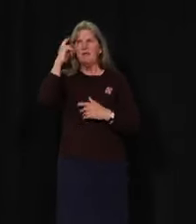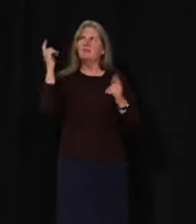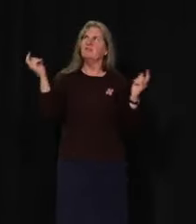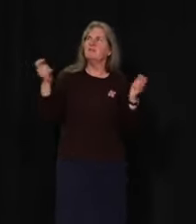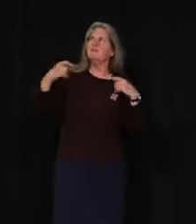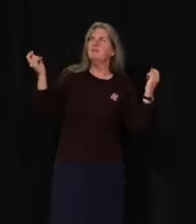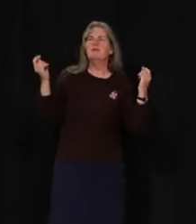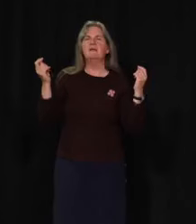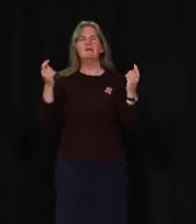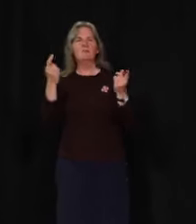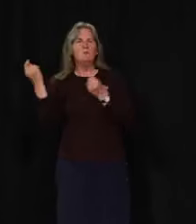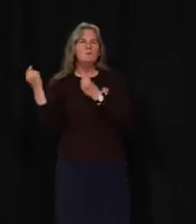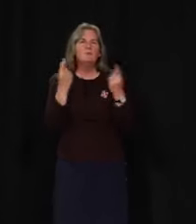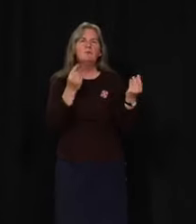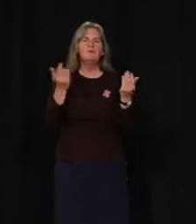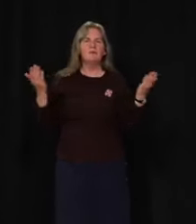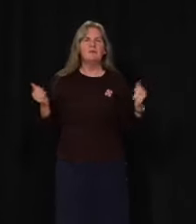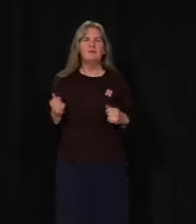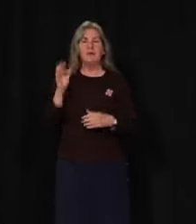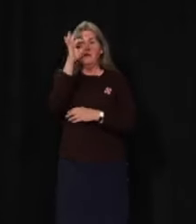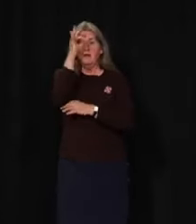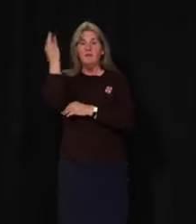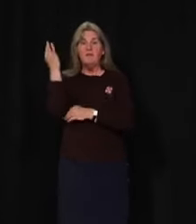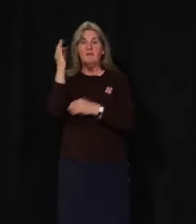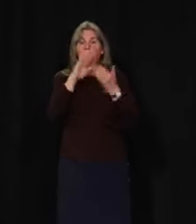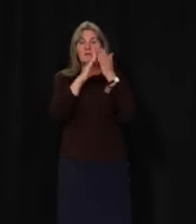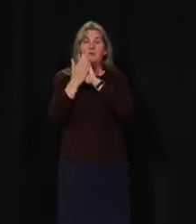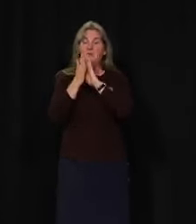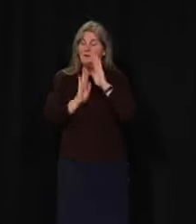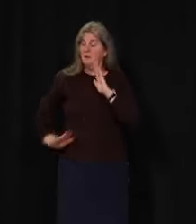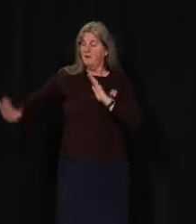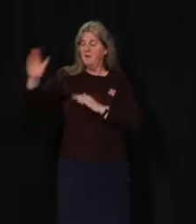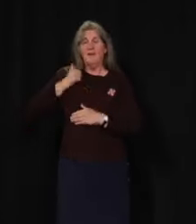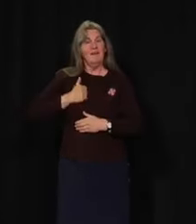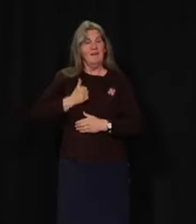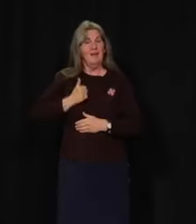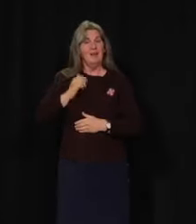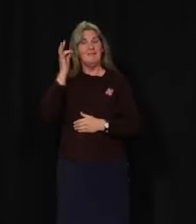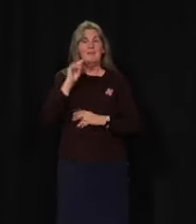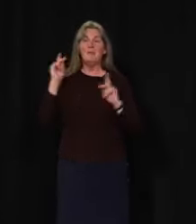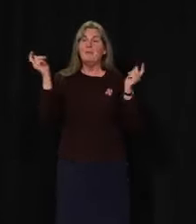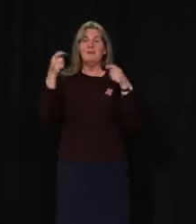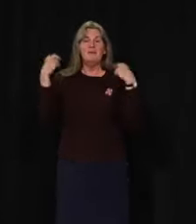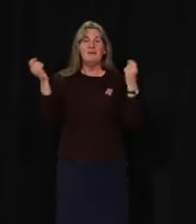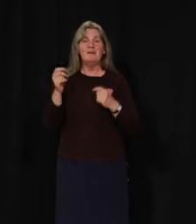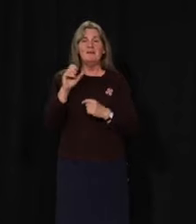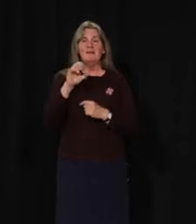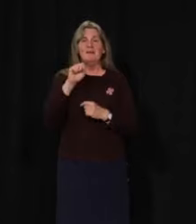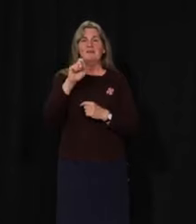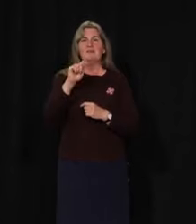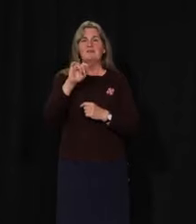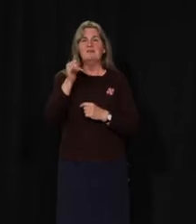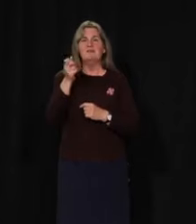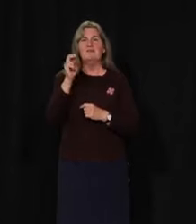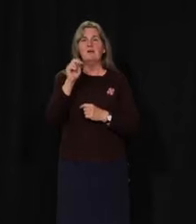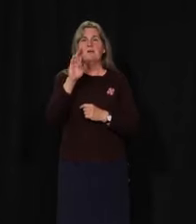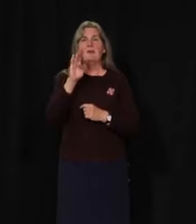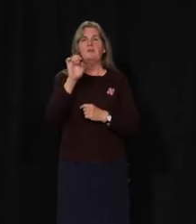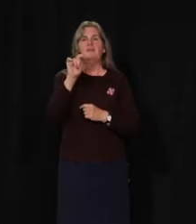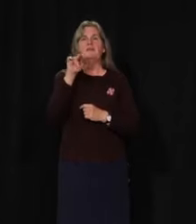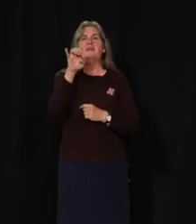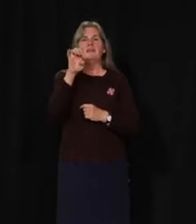and celebrations. And today in French-speaking communities across the nation, Francophones are celebrating Saint Jean Baptiste.